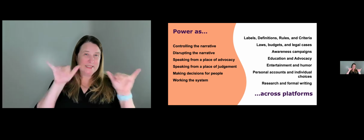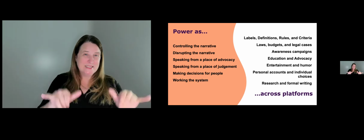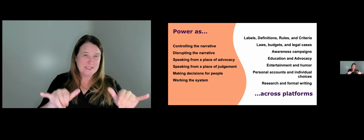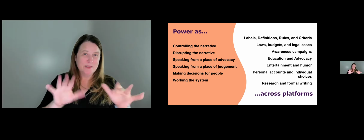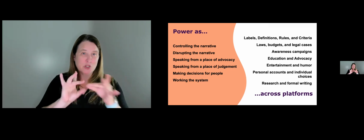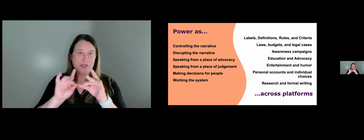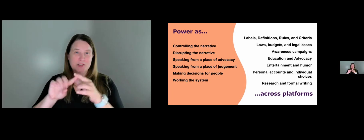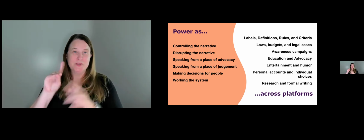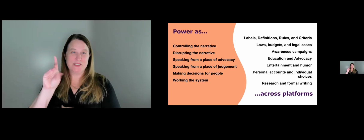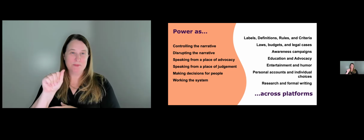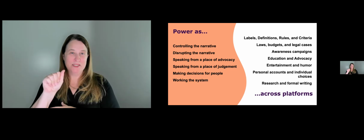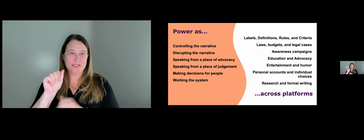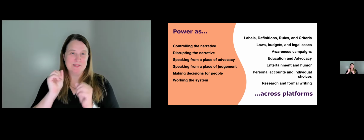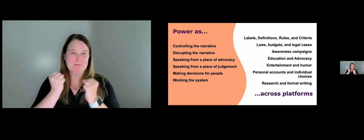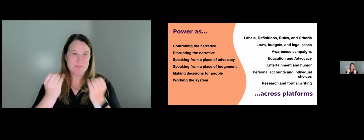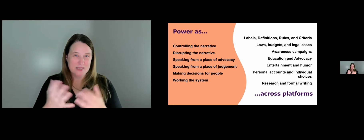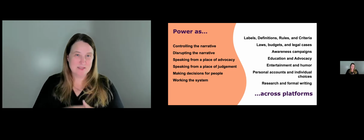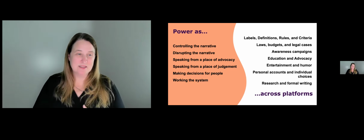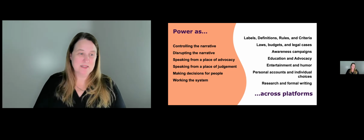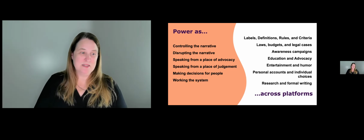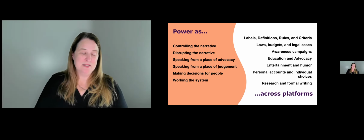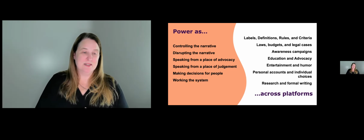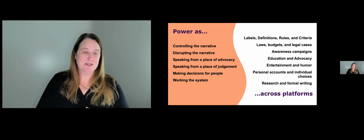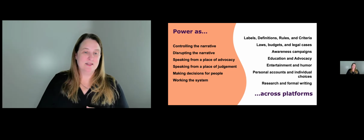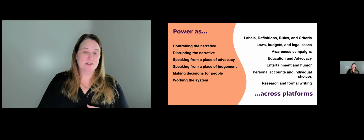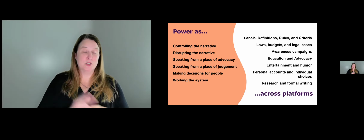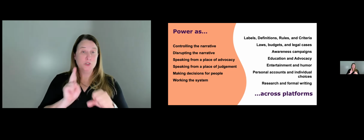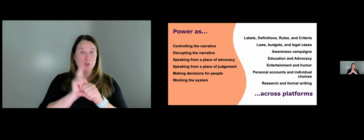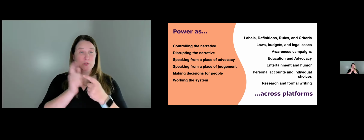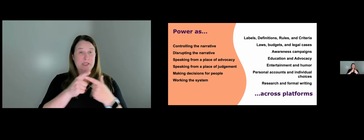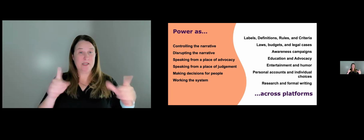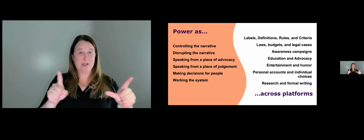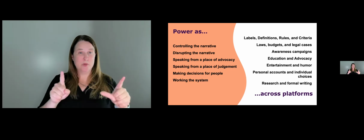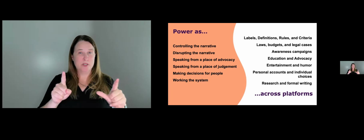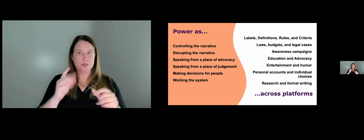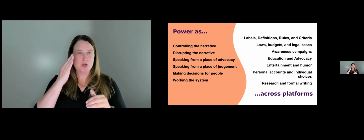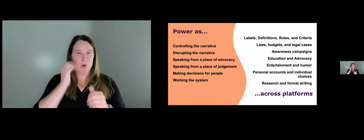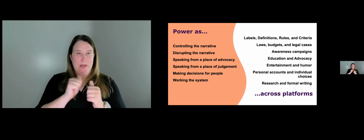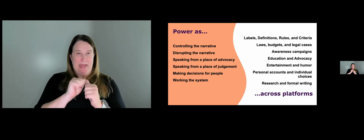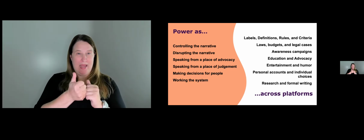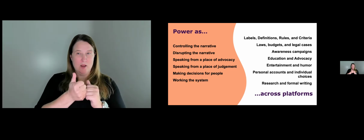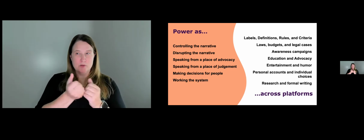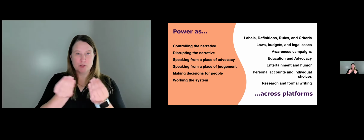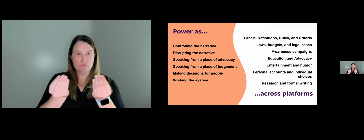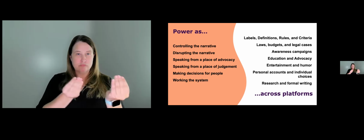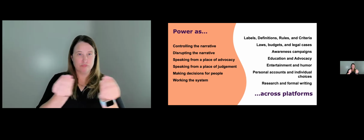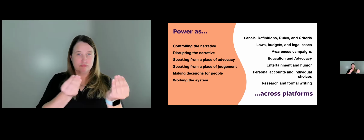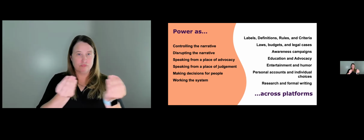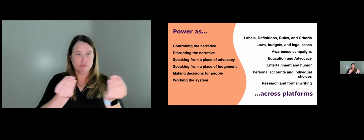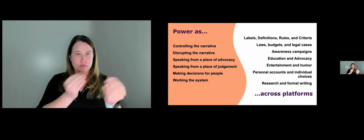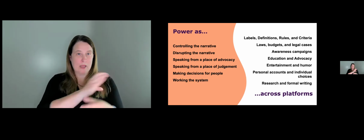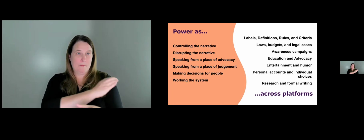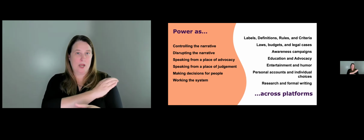life, just thinking about how the system relates to disability. So using